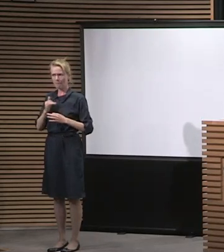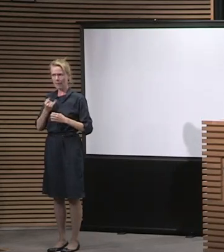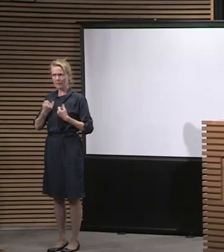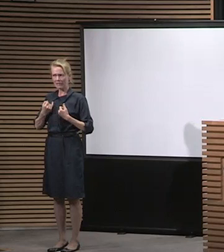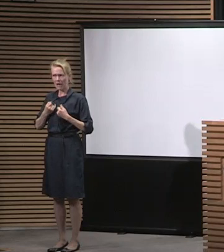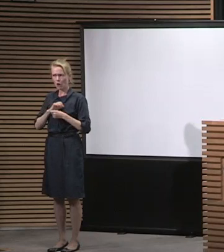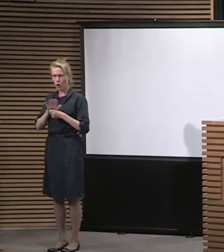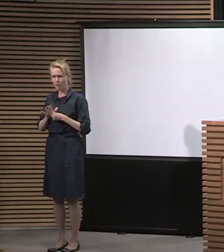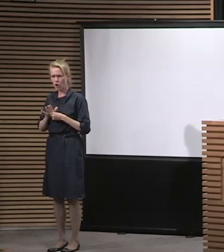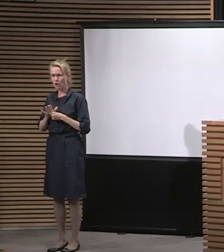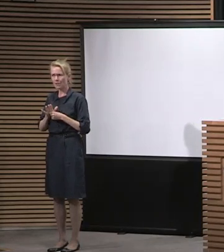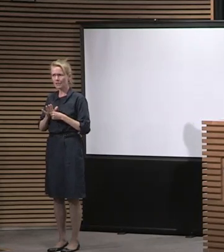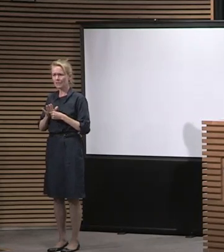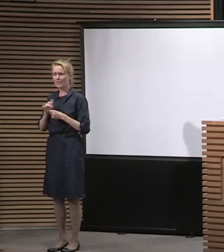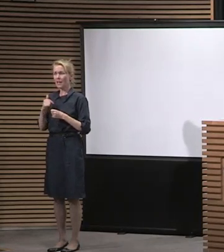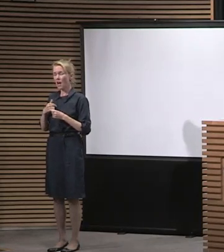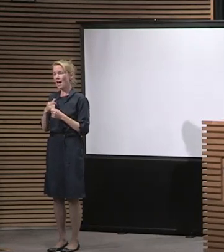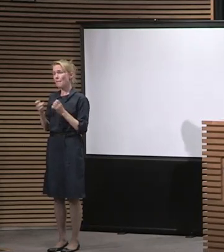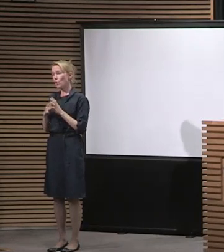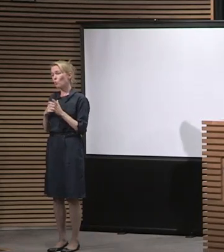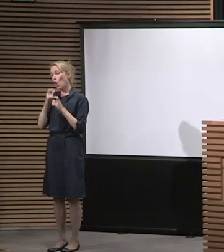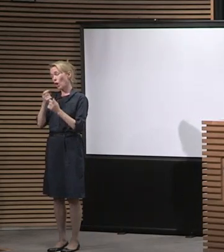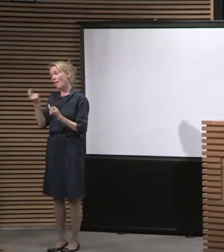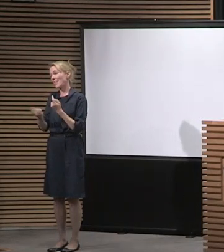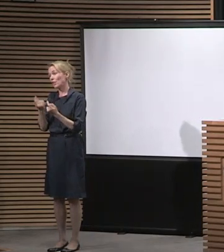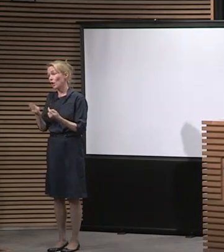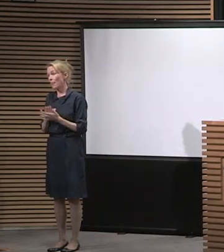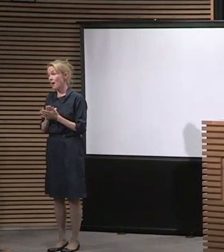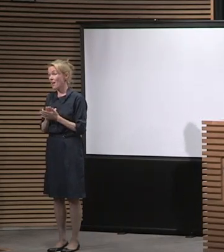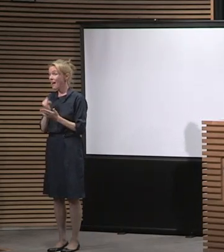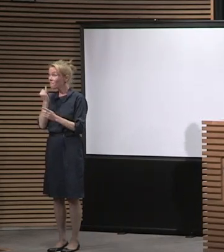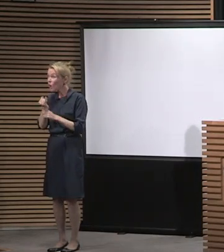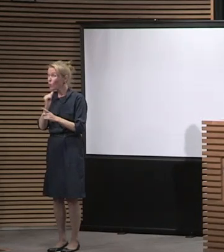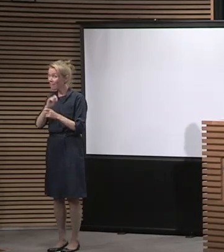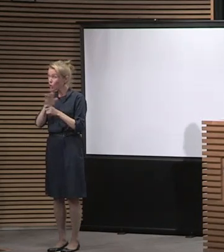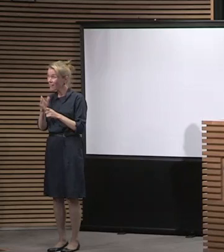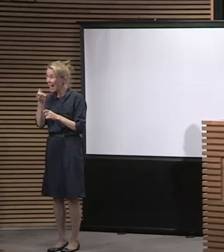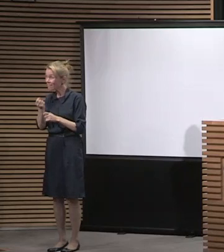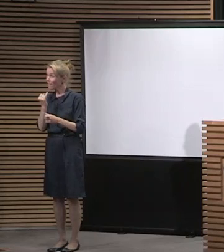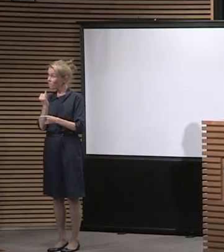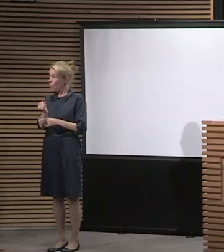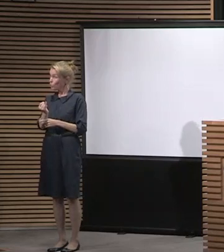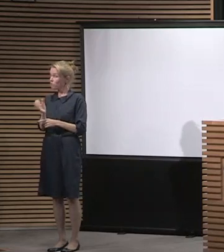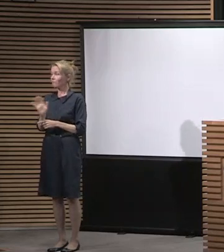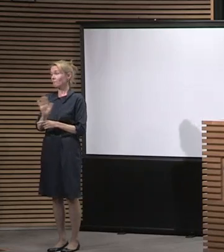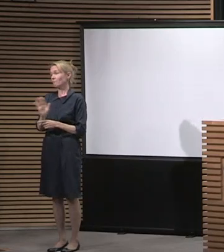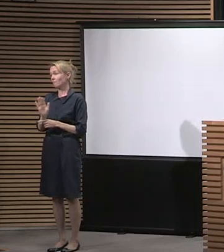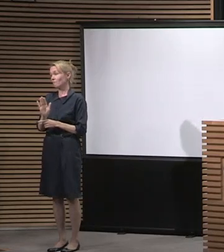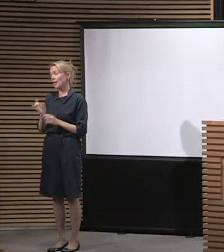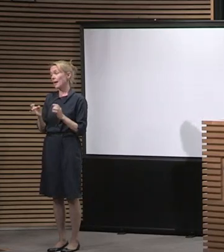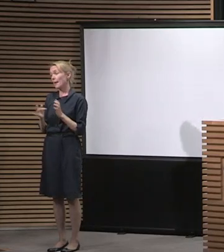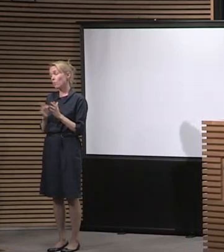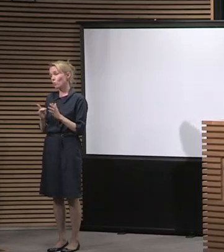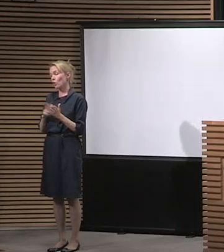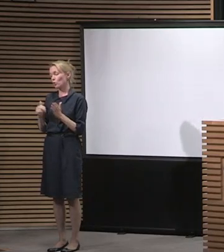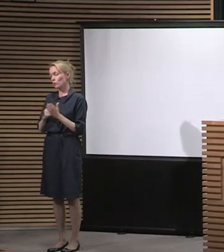with compassion and support. No one catches this virus on purpose. After all, we are truly in this together, so let's